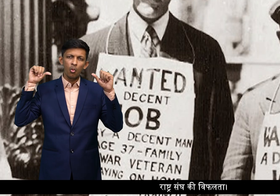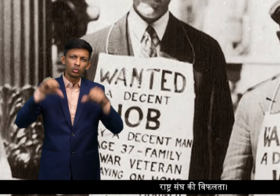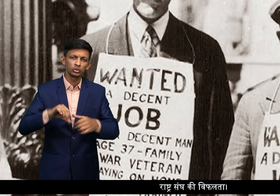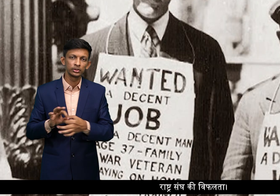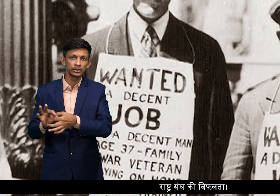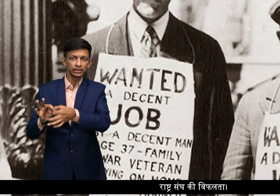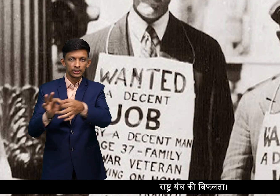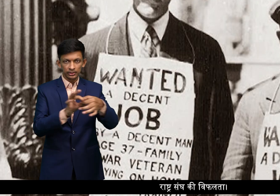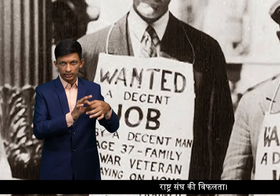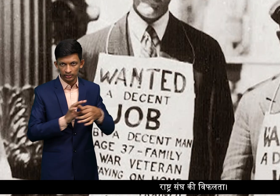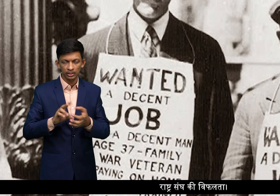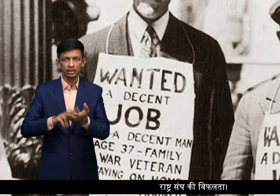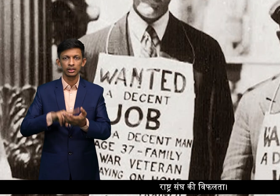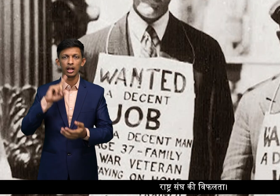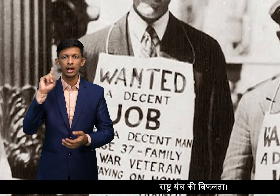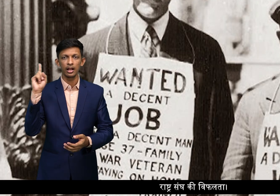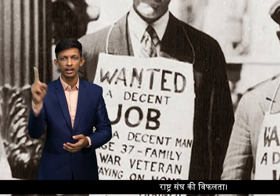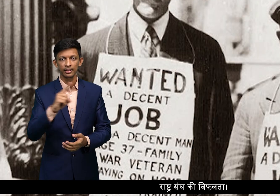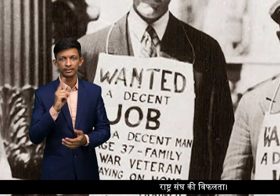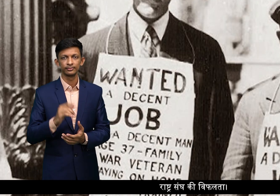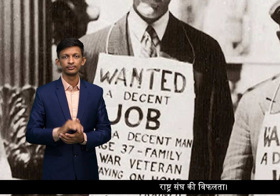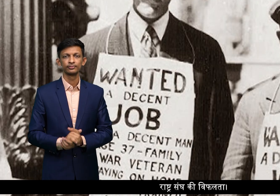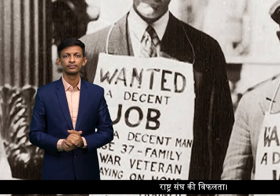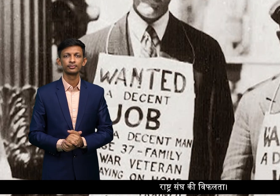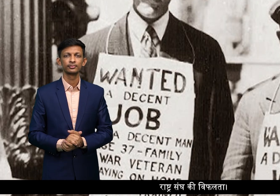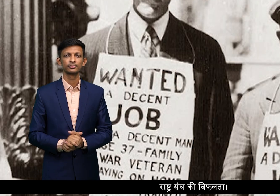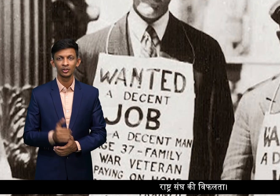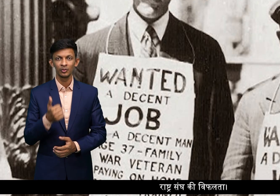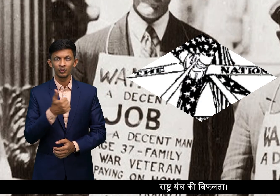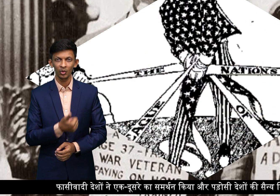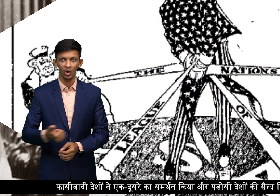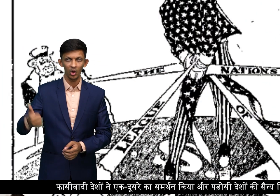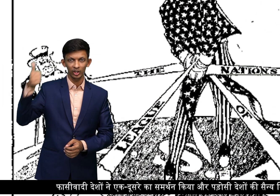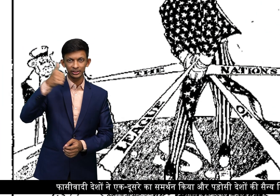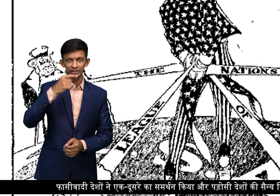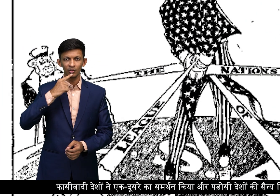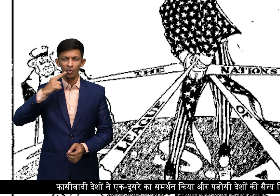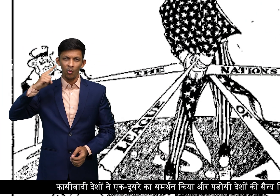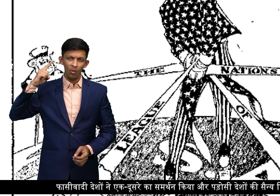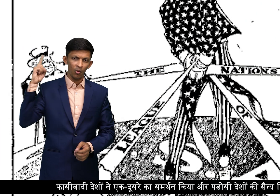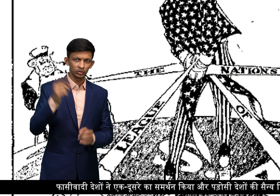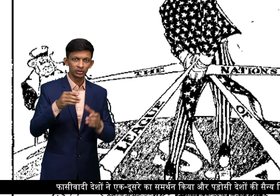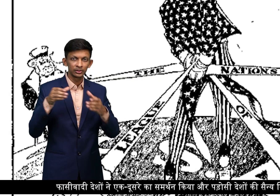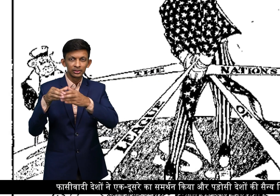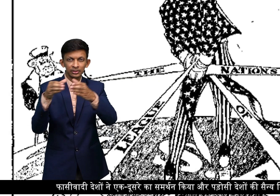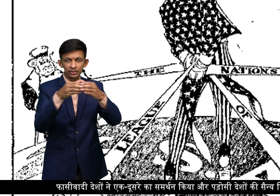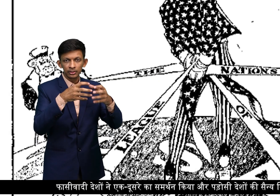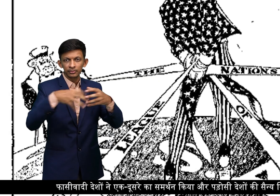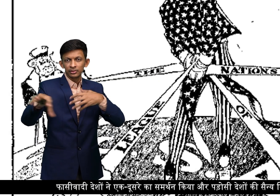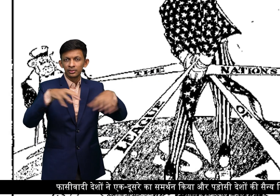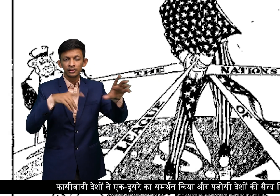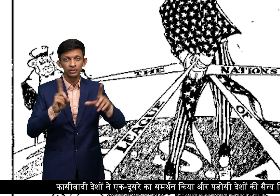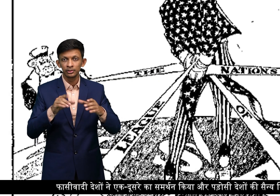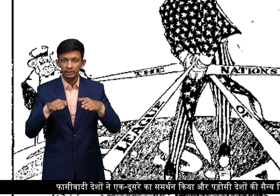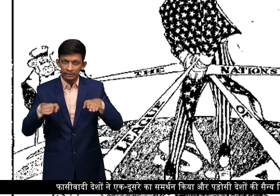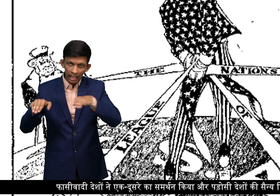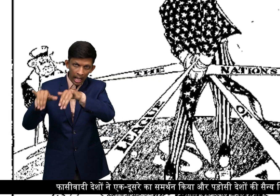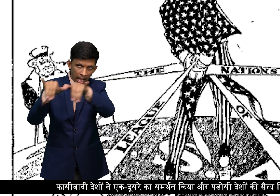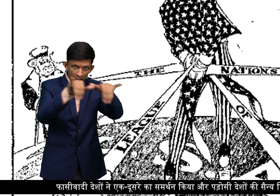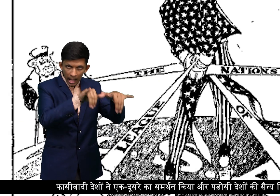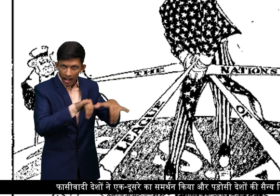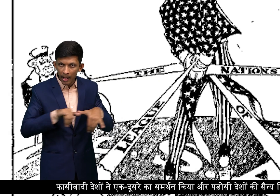the failure of the League of Nations. The fascist countries supported each other